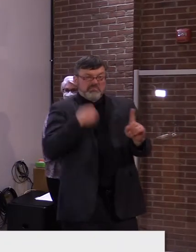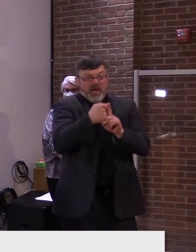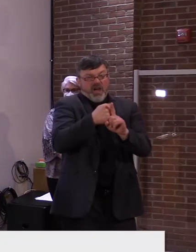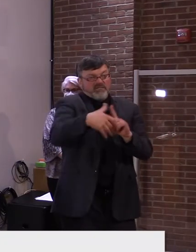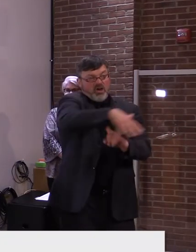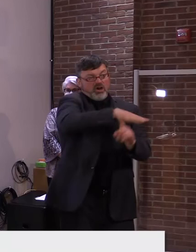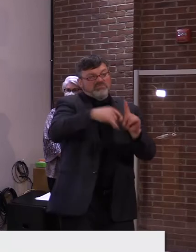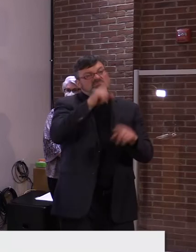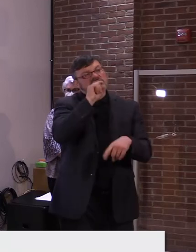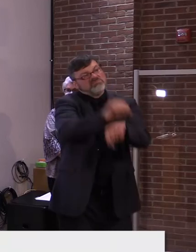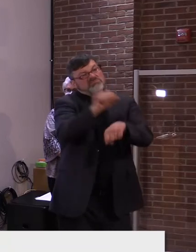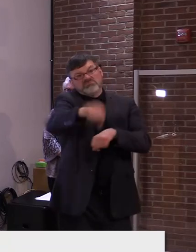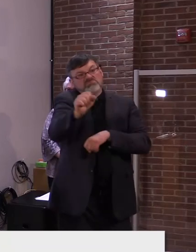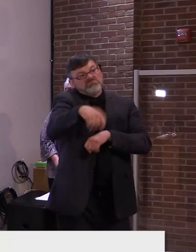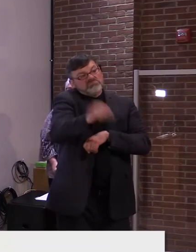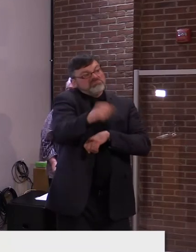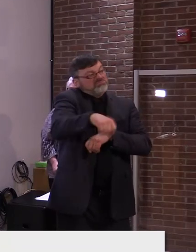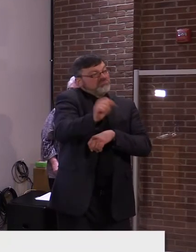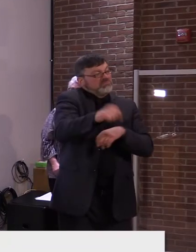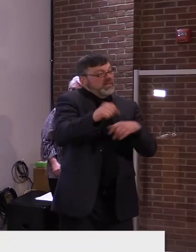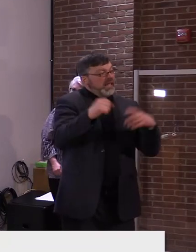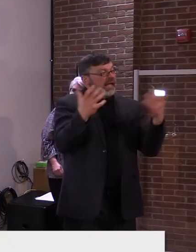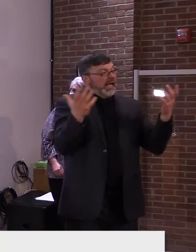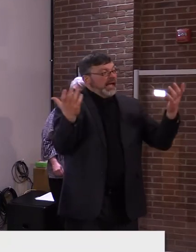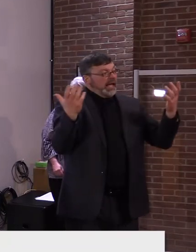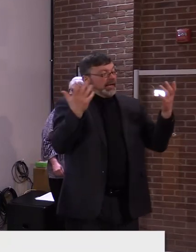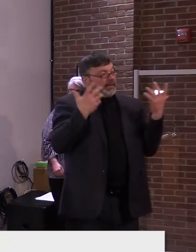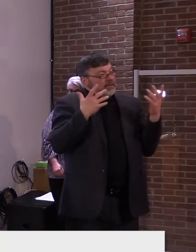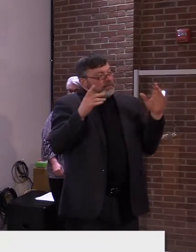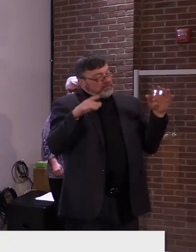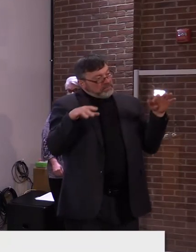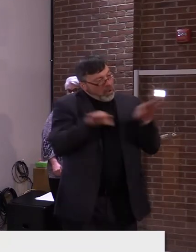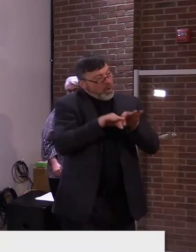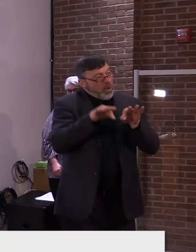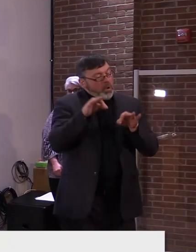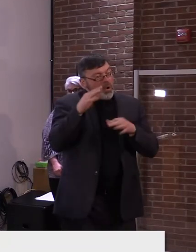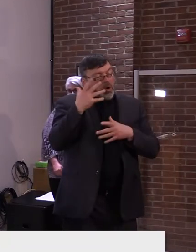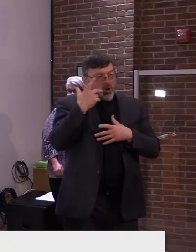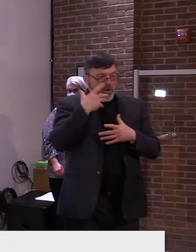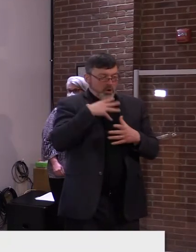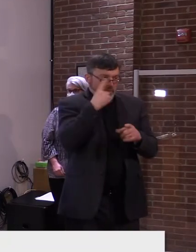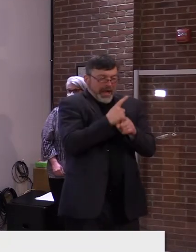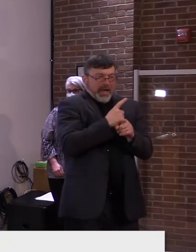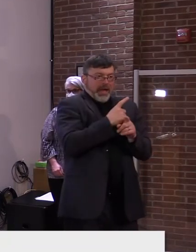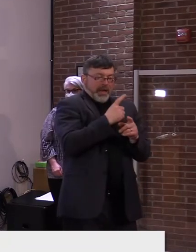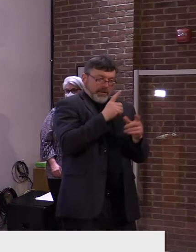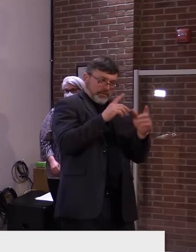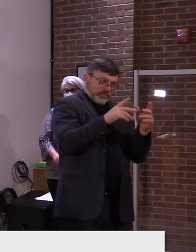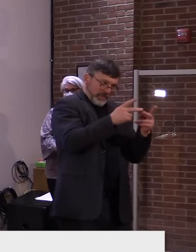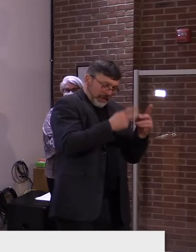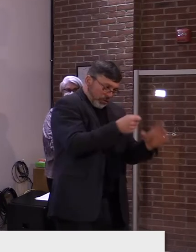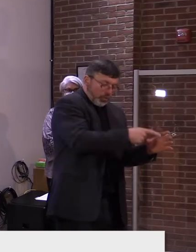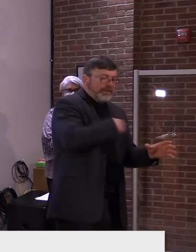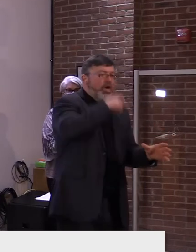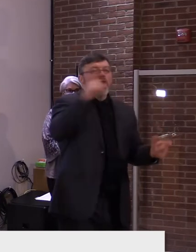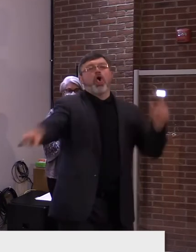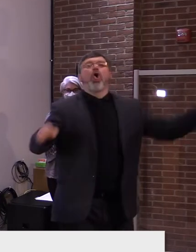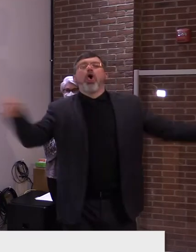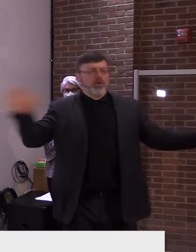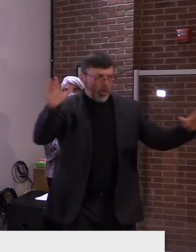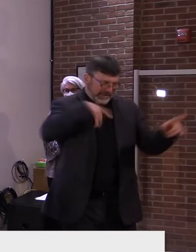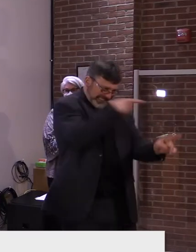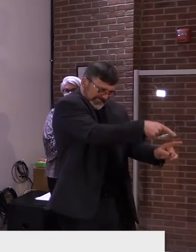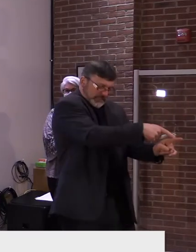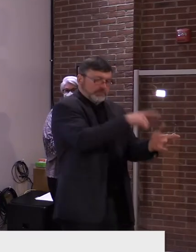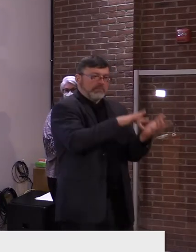still what you would call medical waste, and there are very strict protocols that are adhered to with all of that. So I'm sure they're